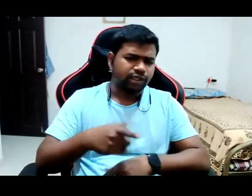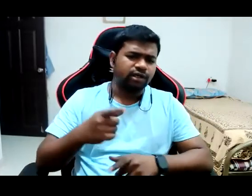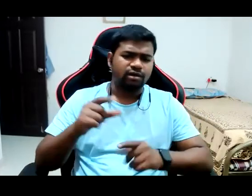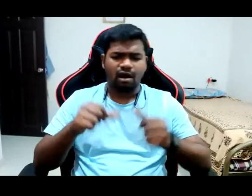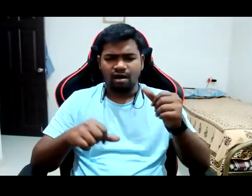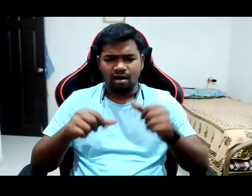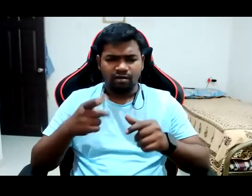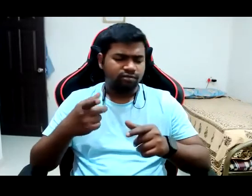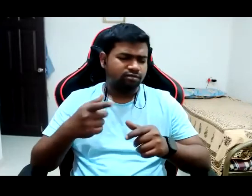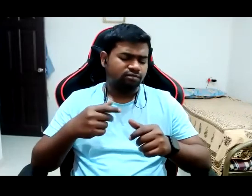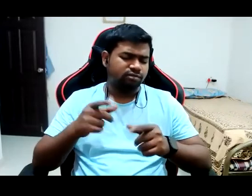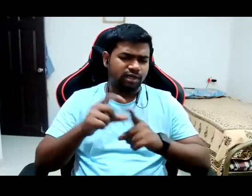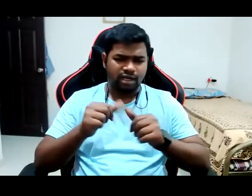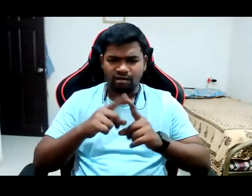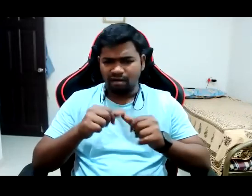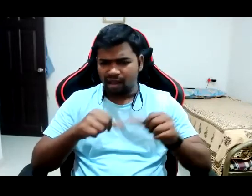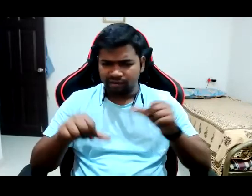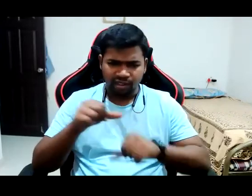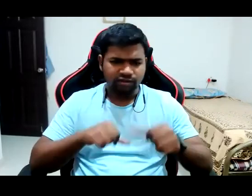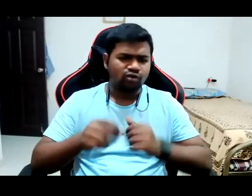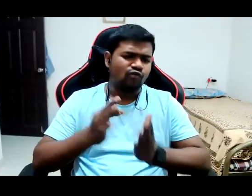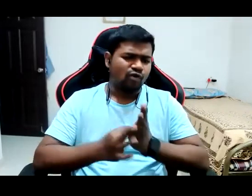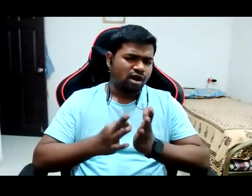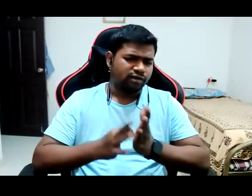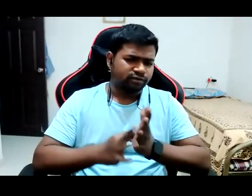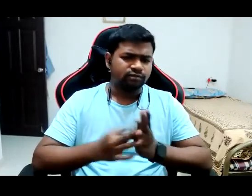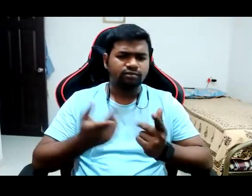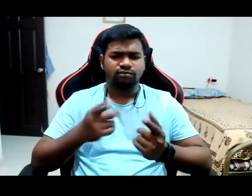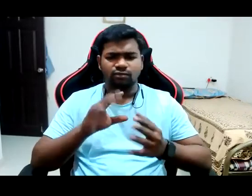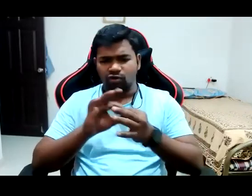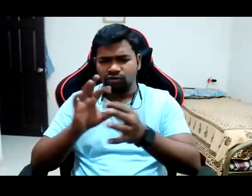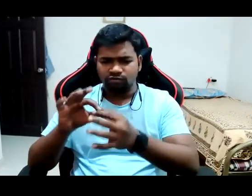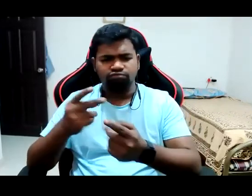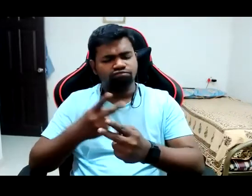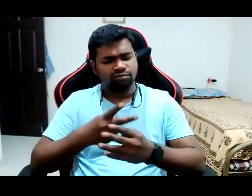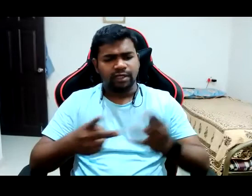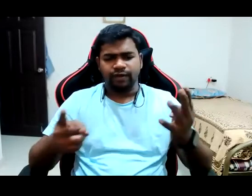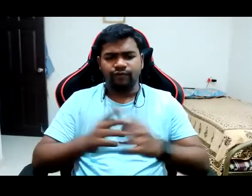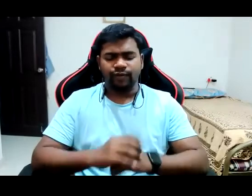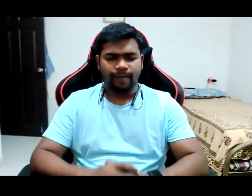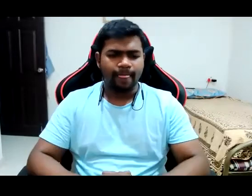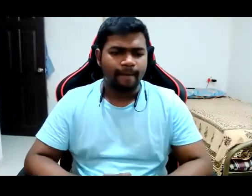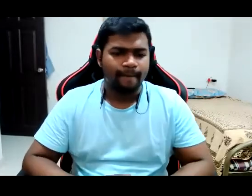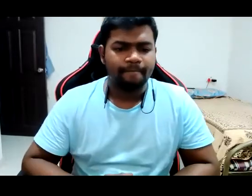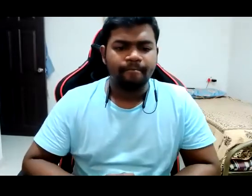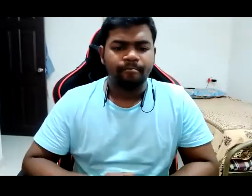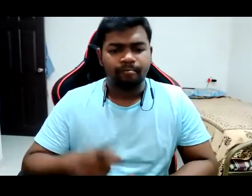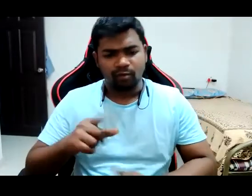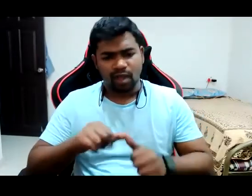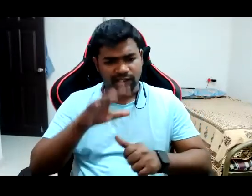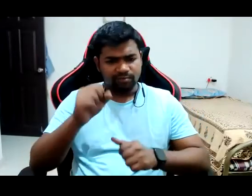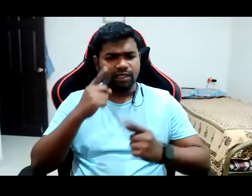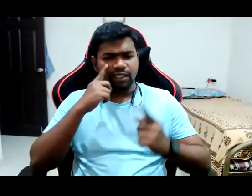be HR, finance-related jobs, consulting, et cetera, or accessibility testing,